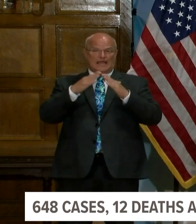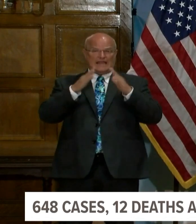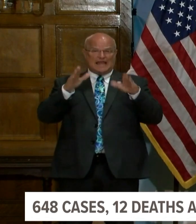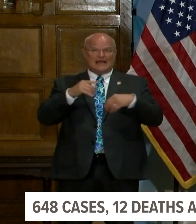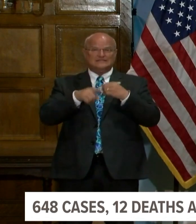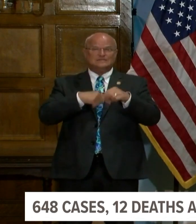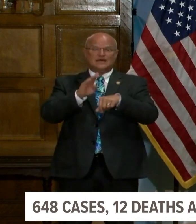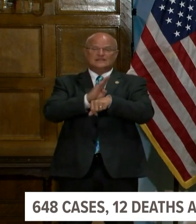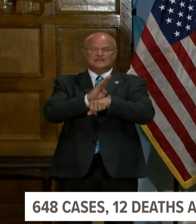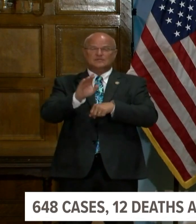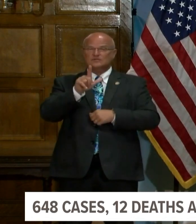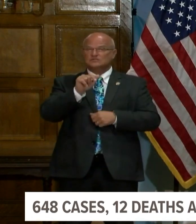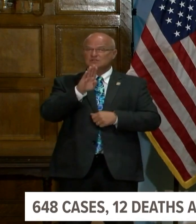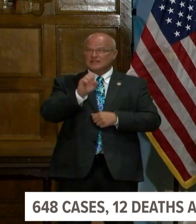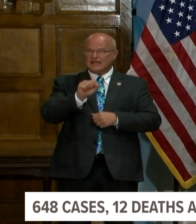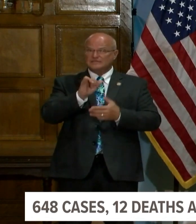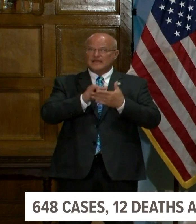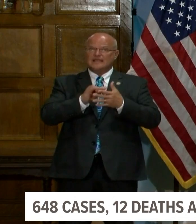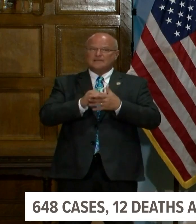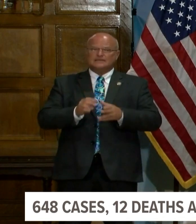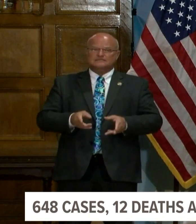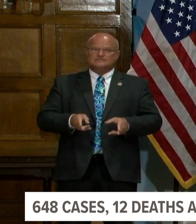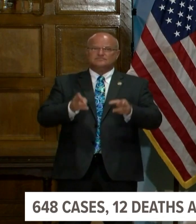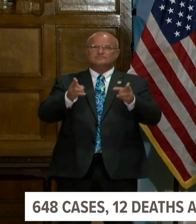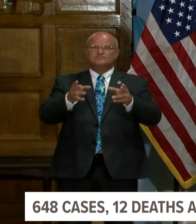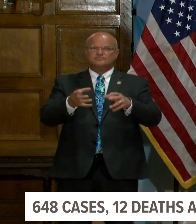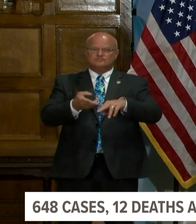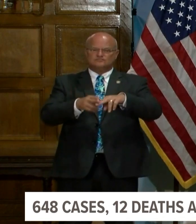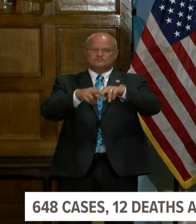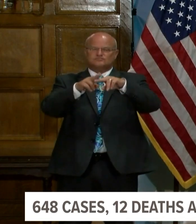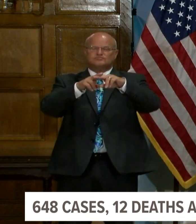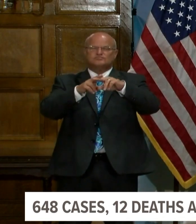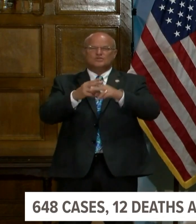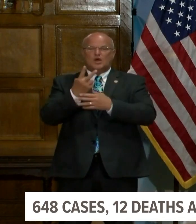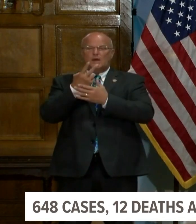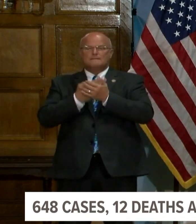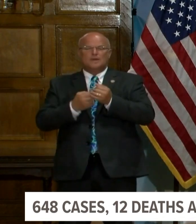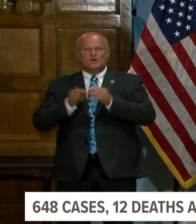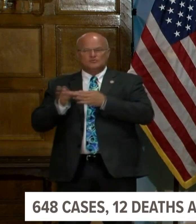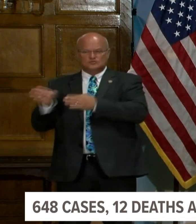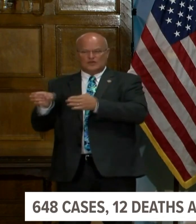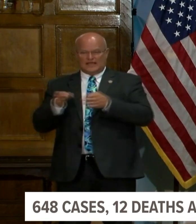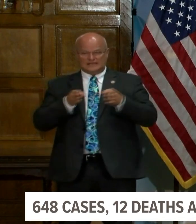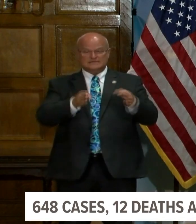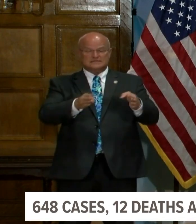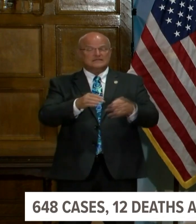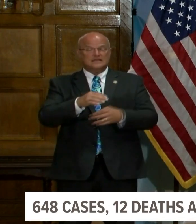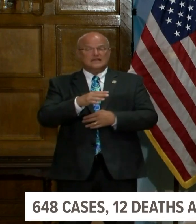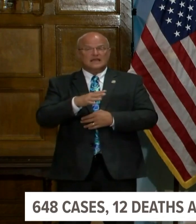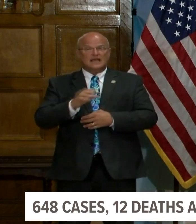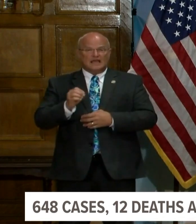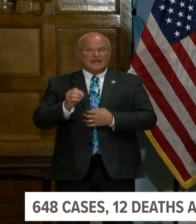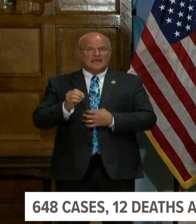about the commercial labs and how that can be accelerated. So we're doing it on both tracks and